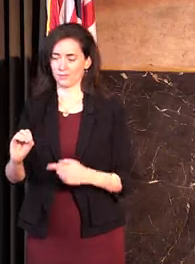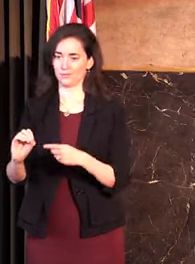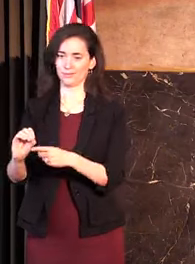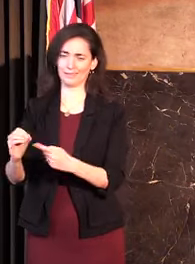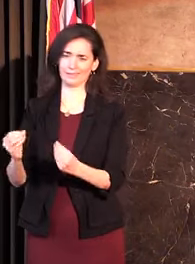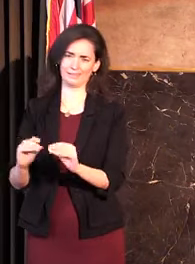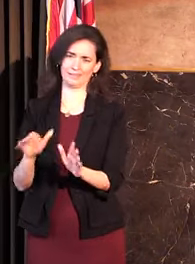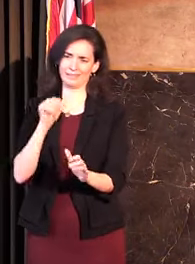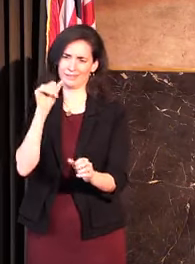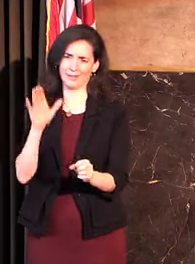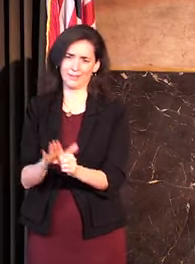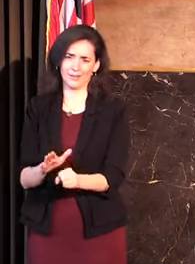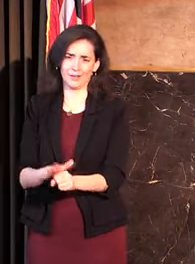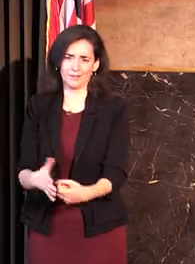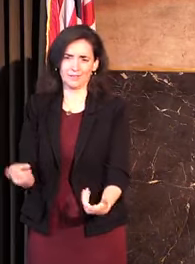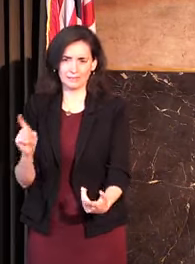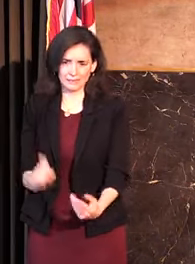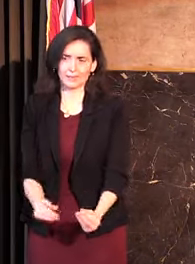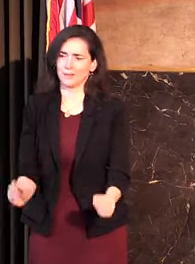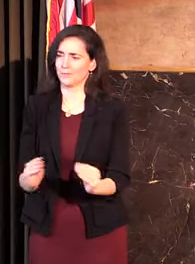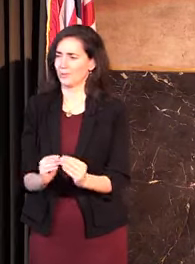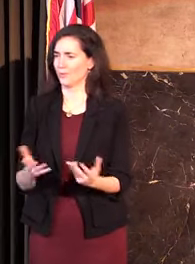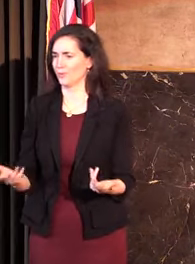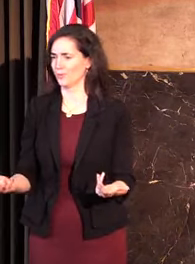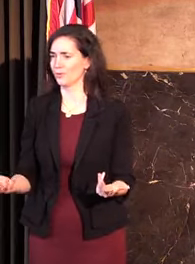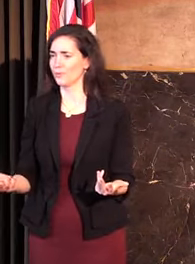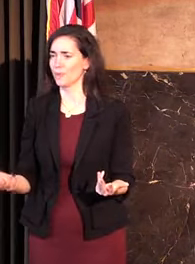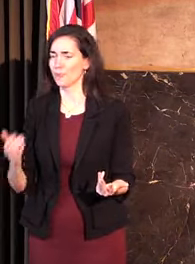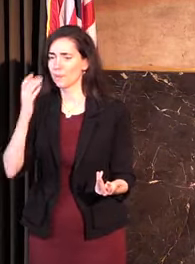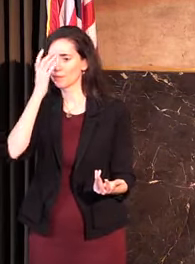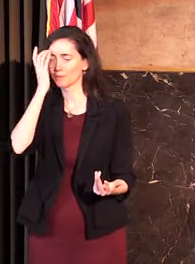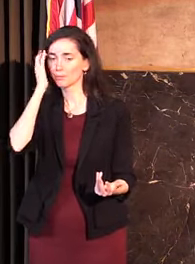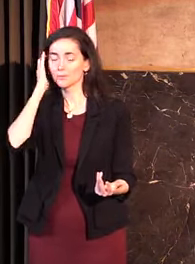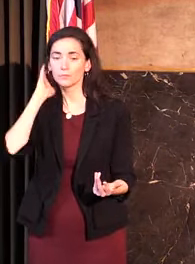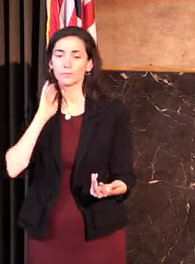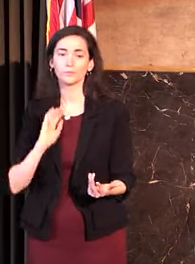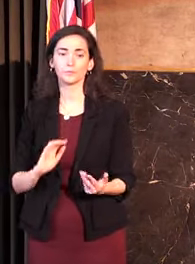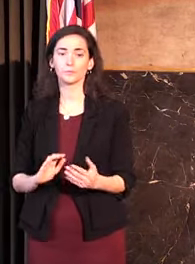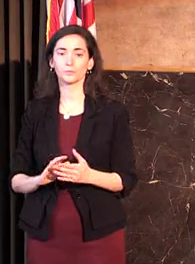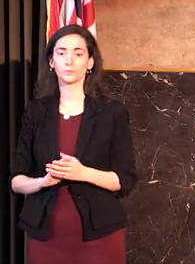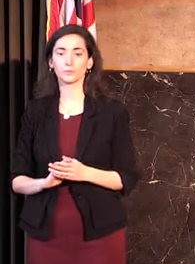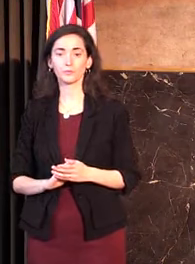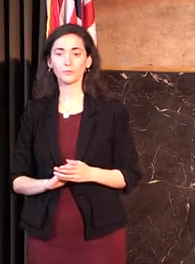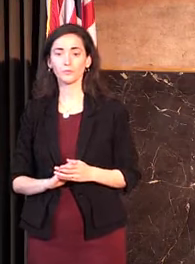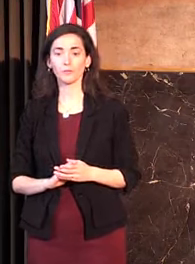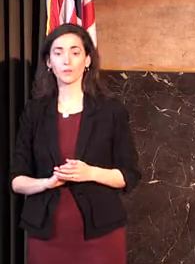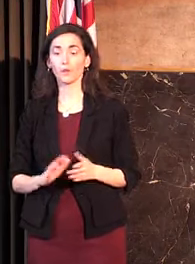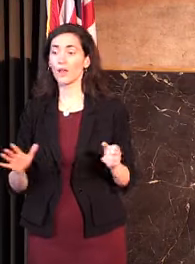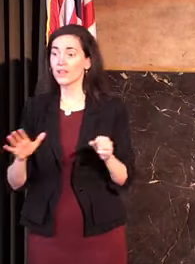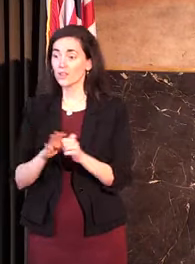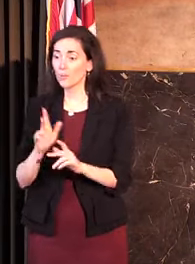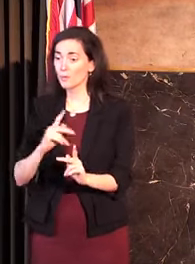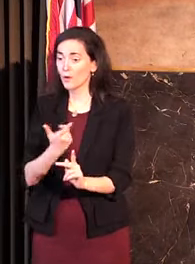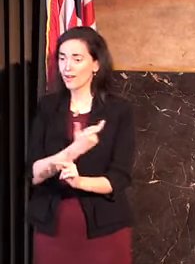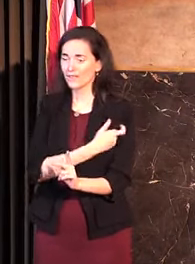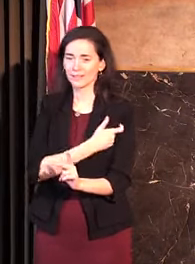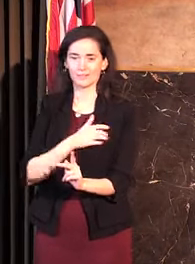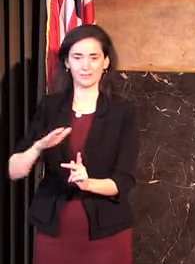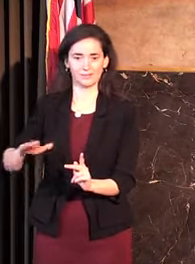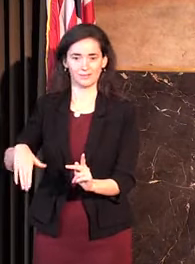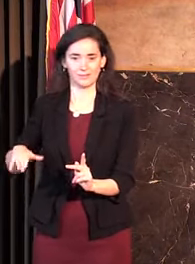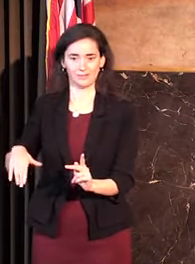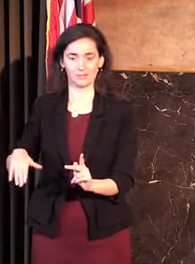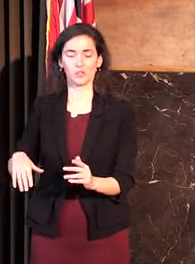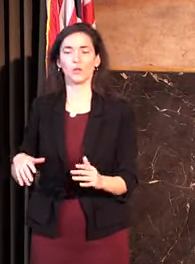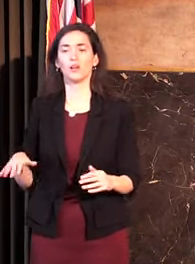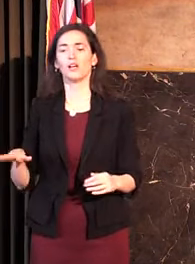not enough. We have not been vaccinated in the numbers that we need. A little more than